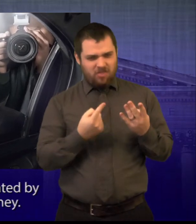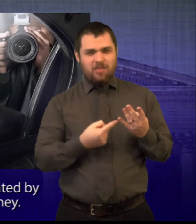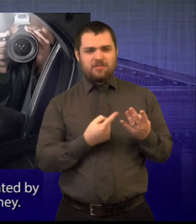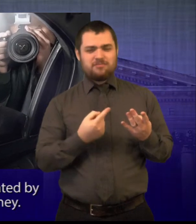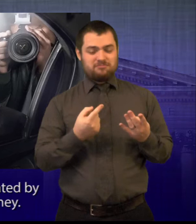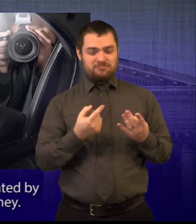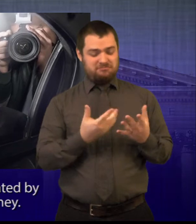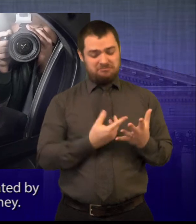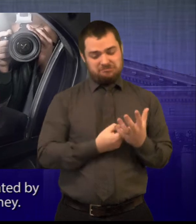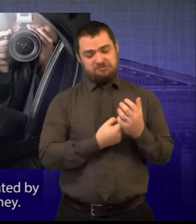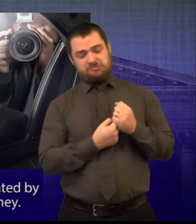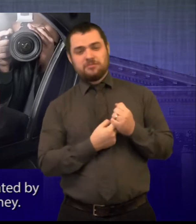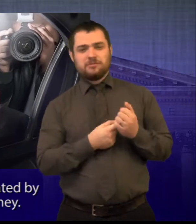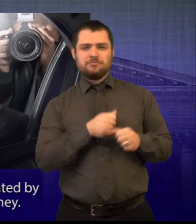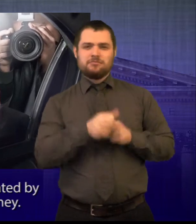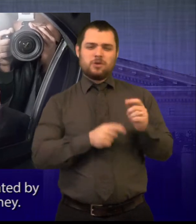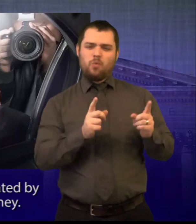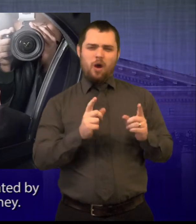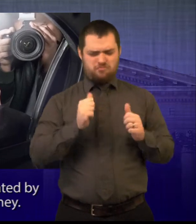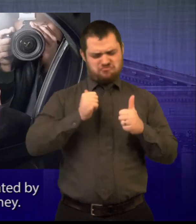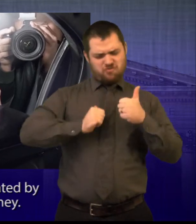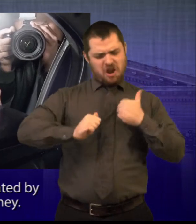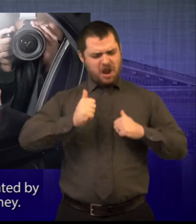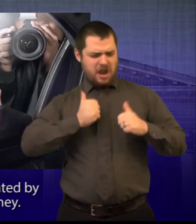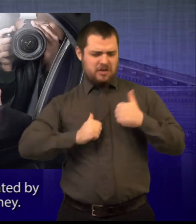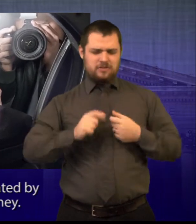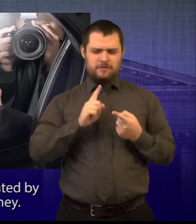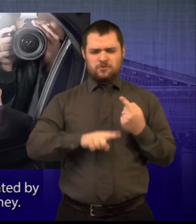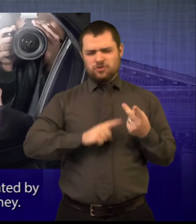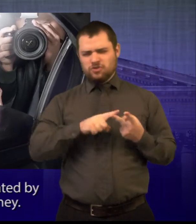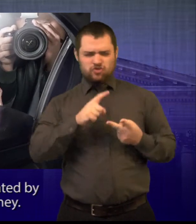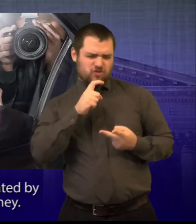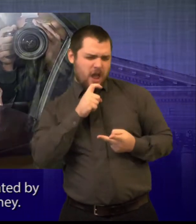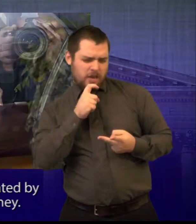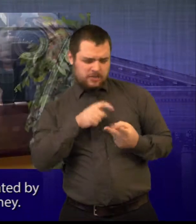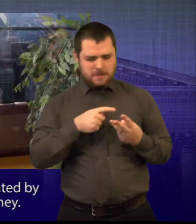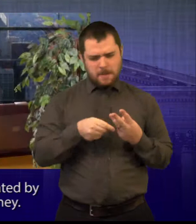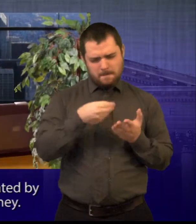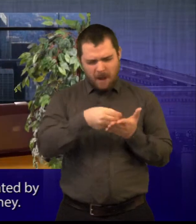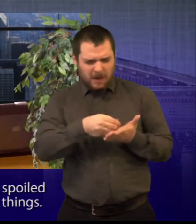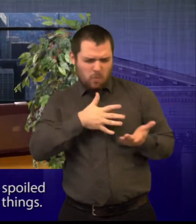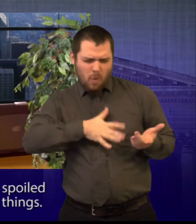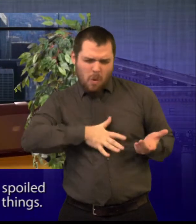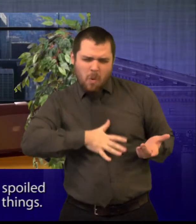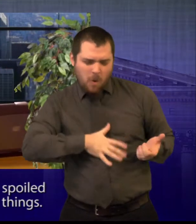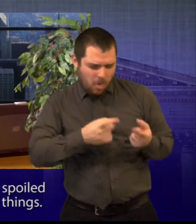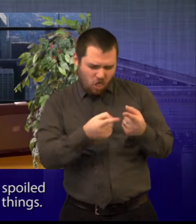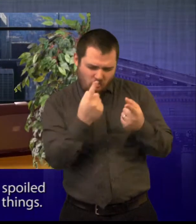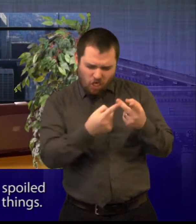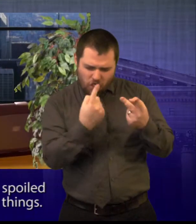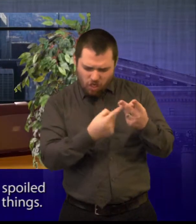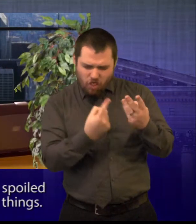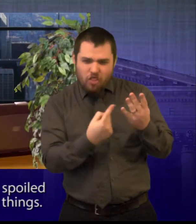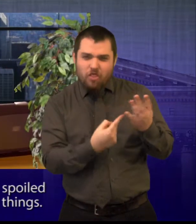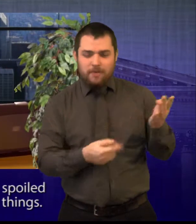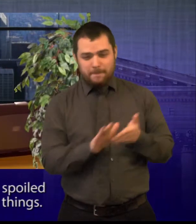gift, and in no time he is motivated by pride, jealousy, and money. His ability is